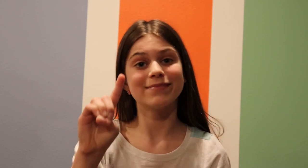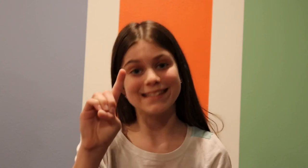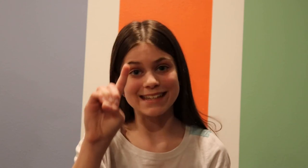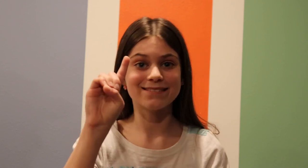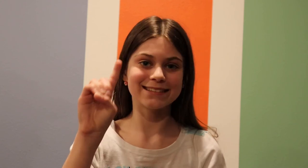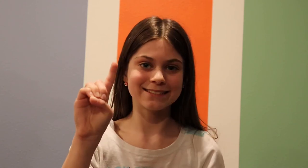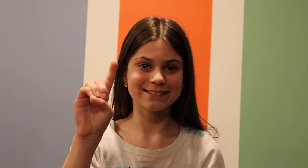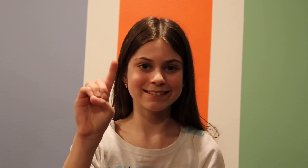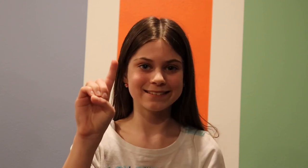D.